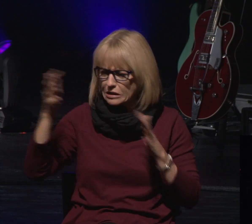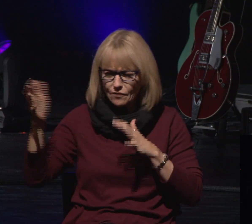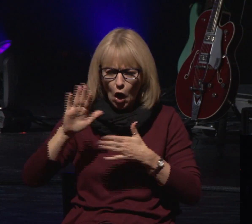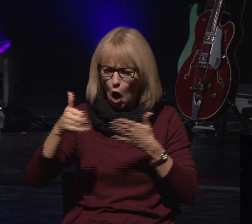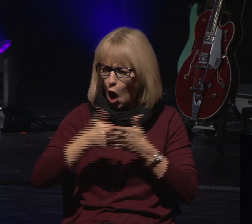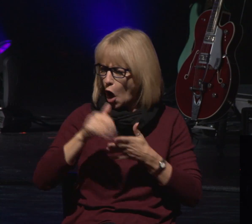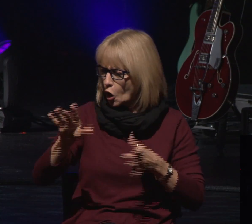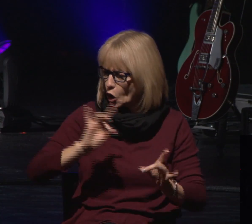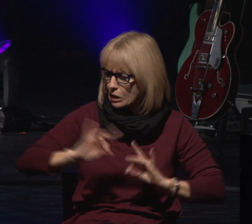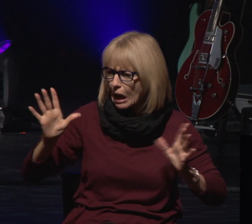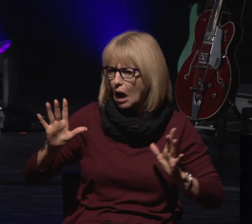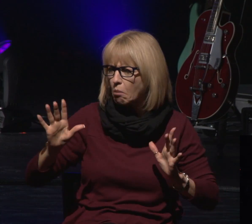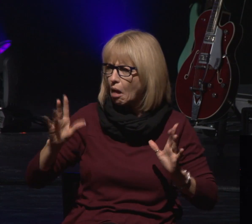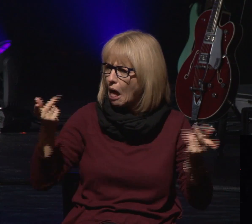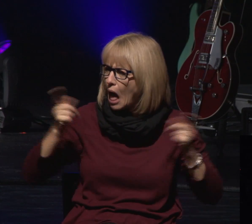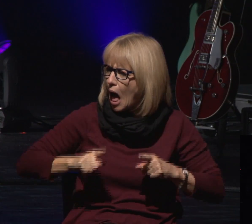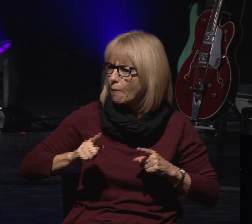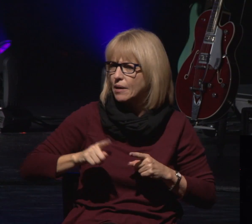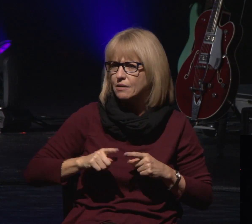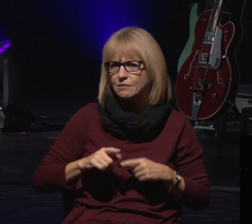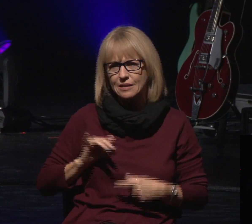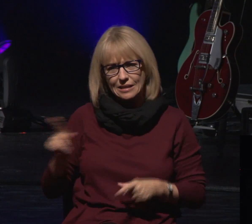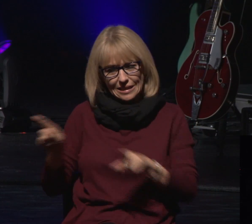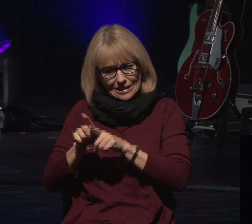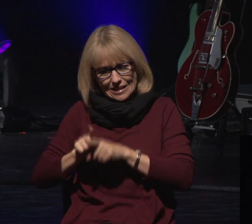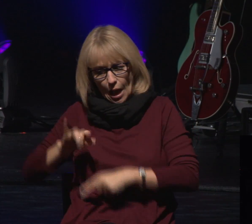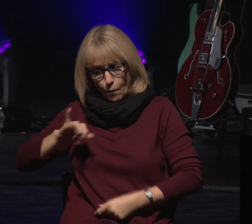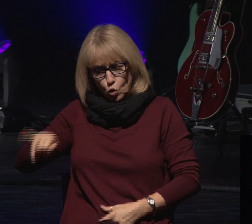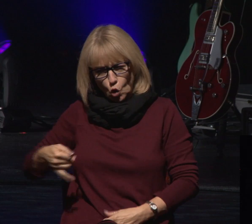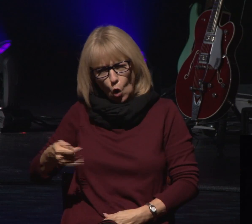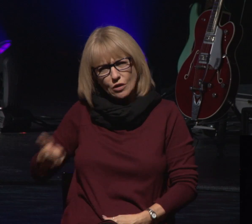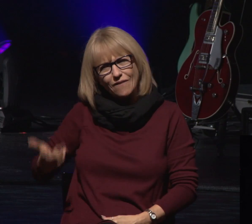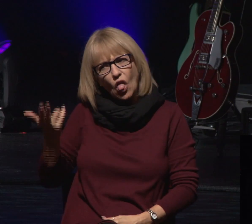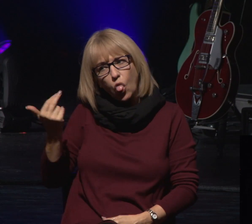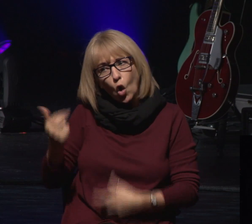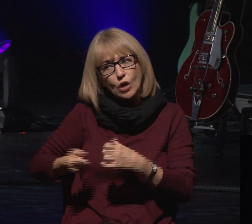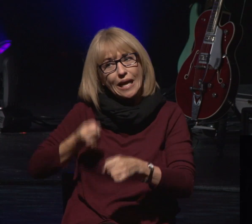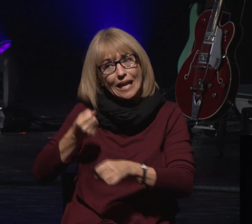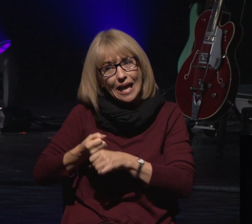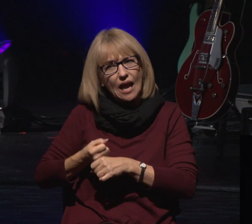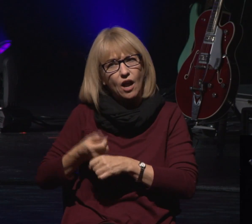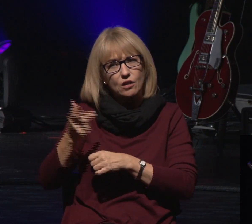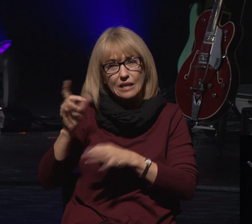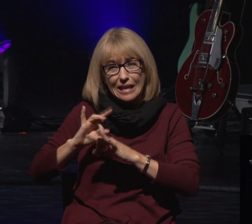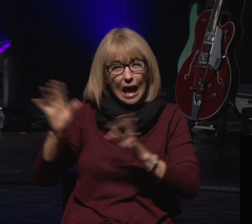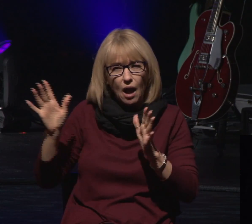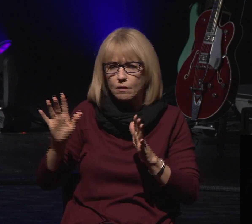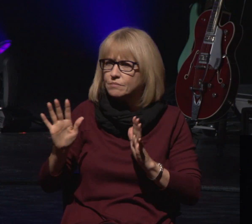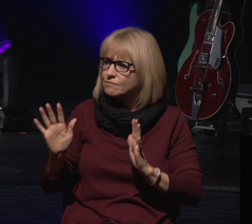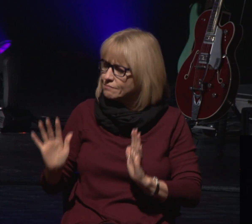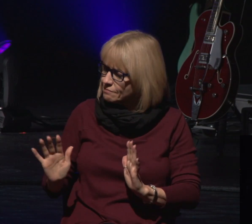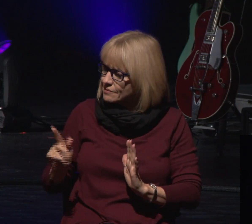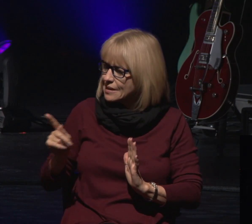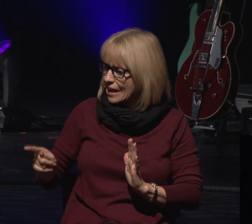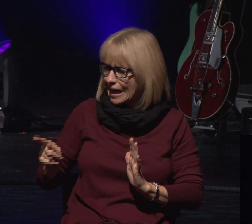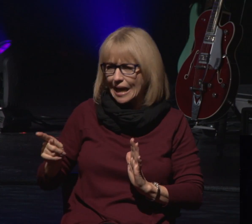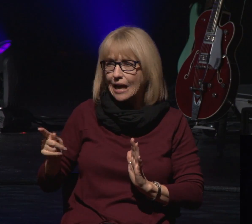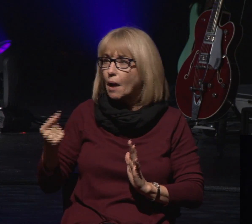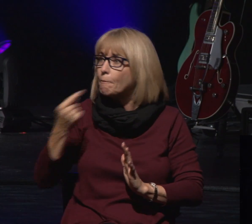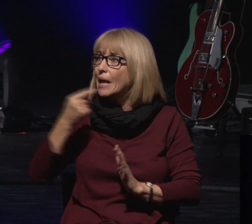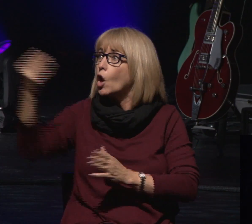had all those 13 years of pain and wallet and bitterness, and that's what he passed on to others, but he made the